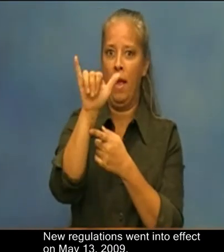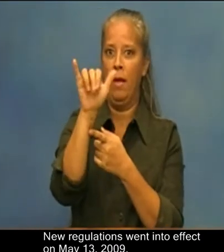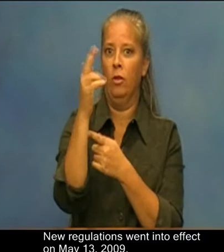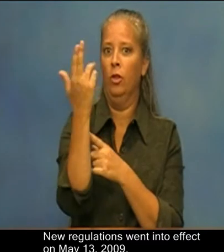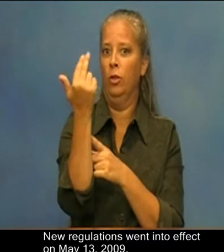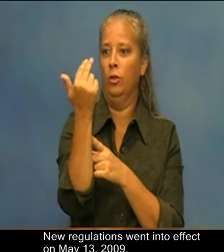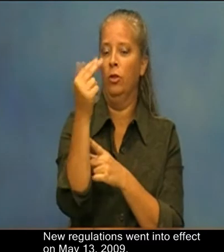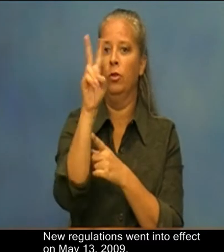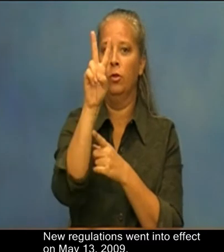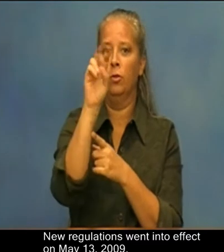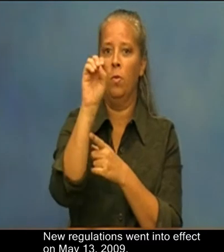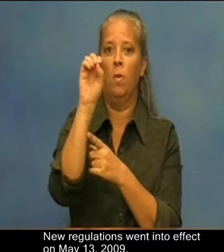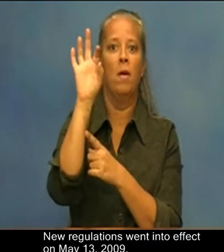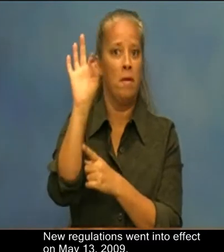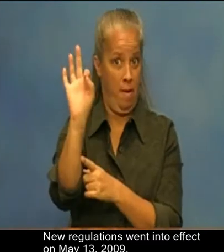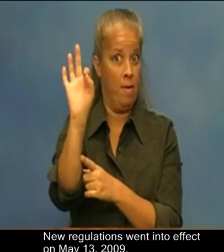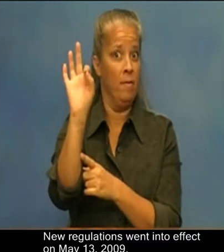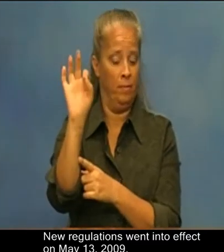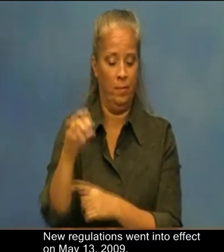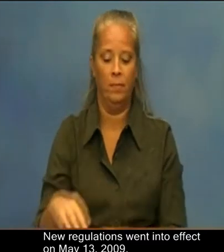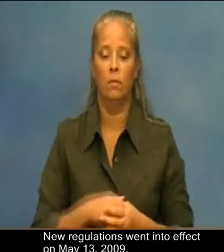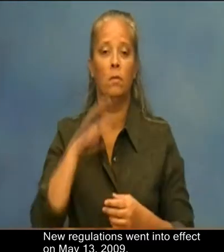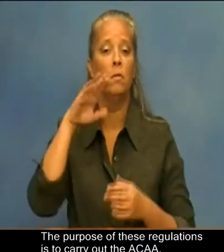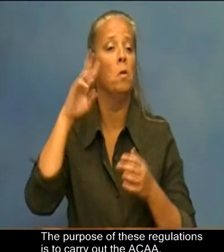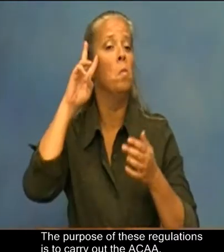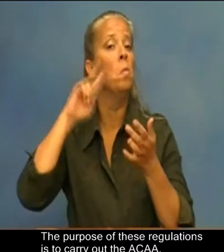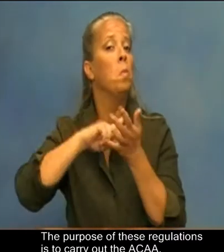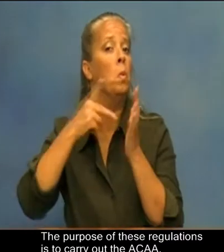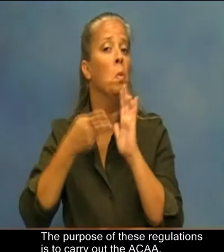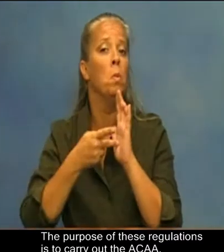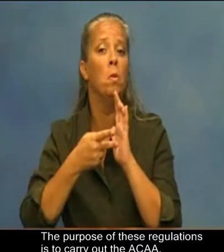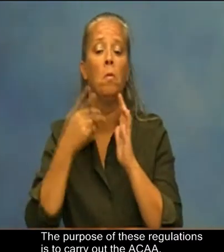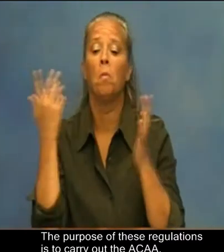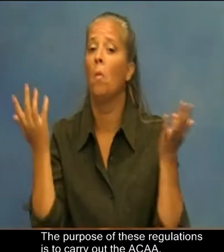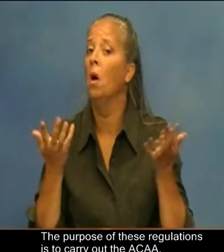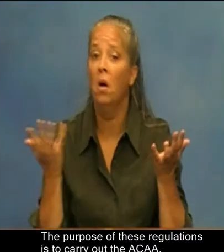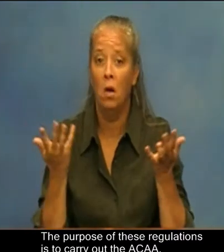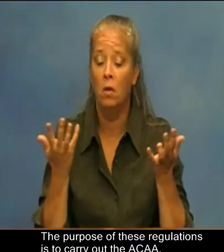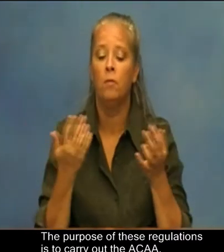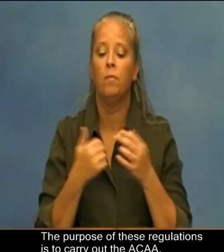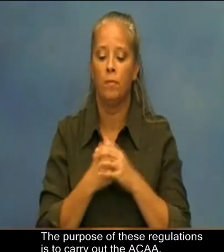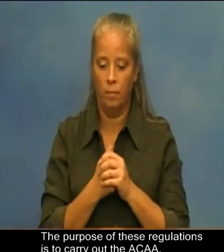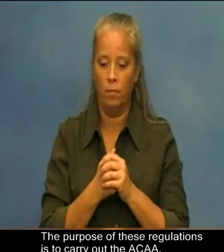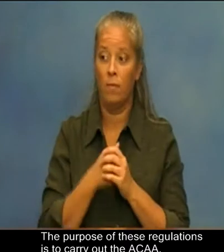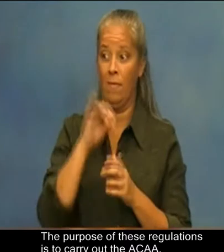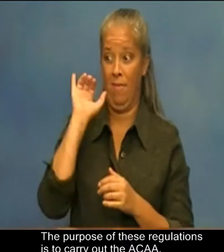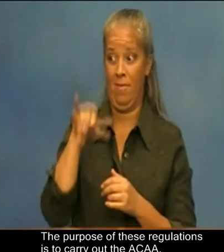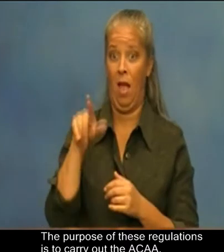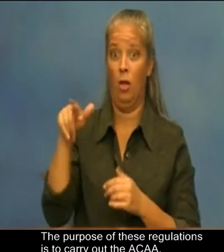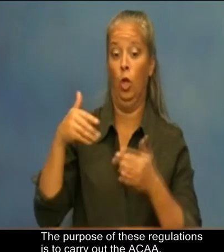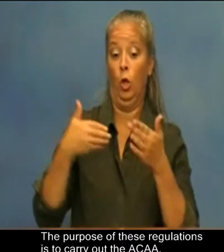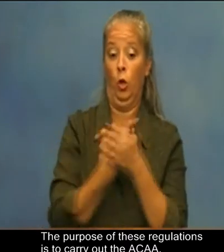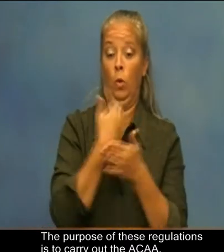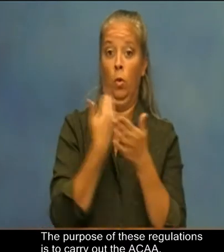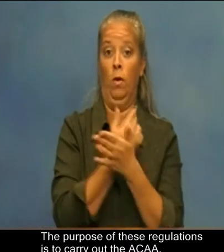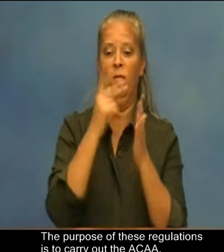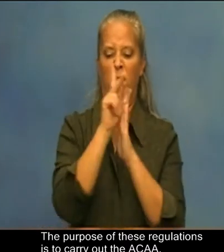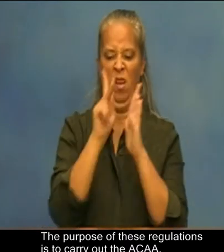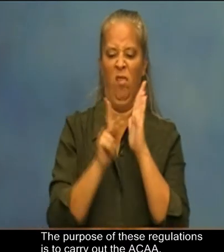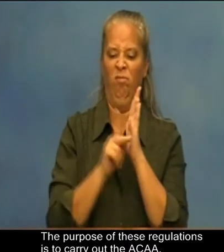on May 13, 2009. The purpose of these regulations is to carry out the ACAA.